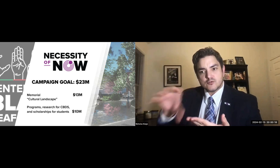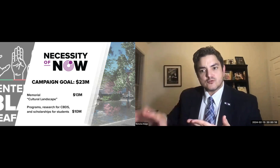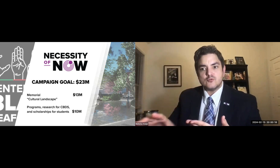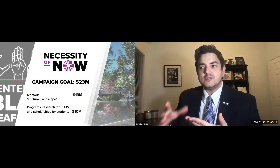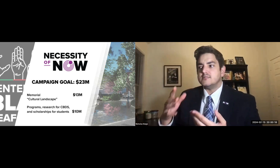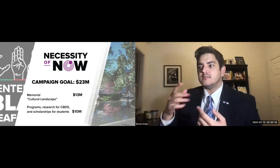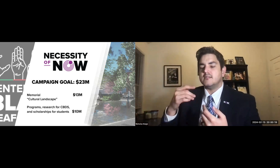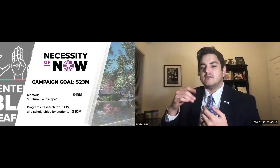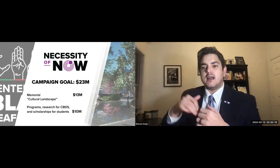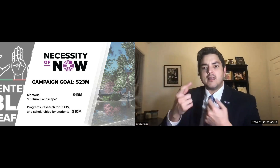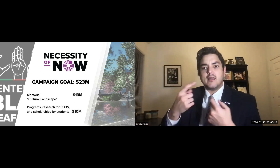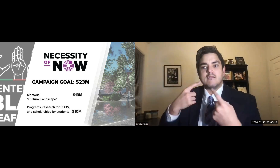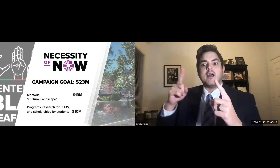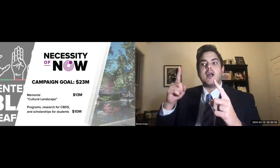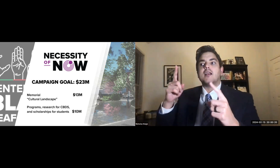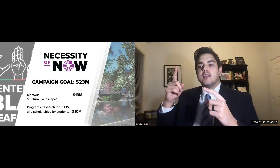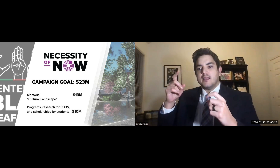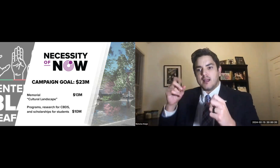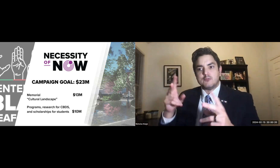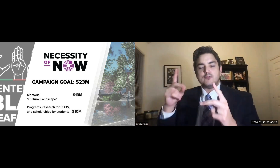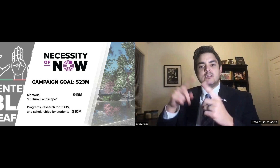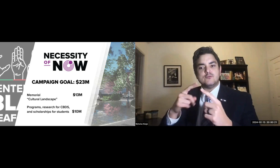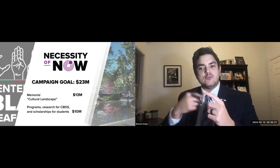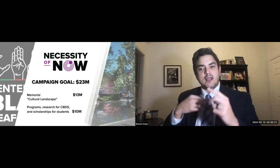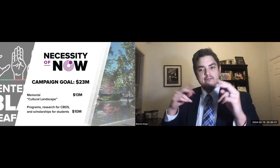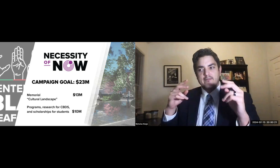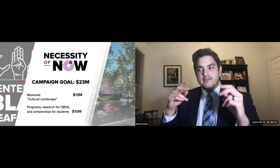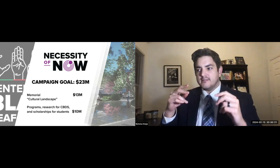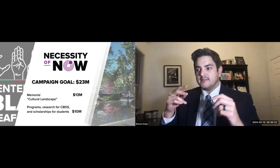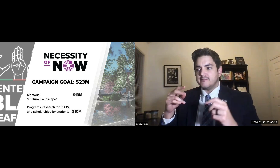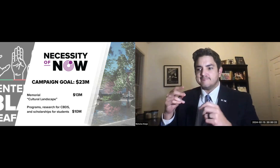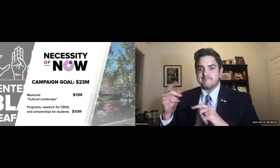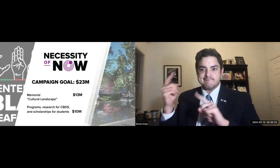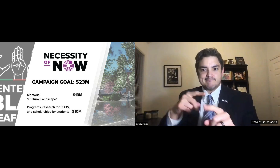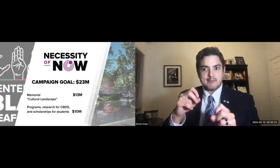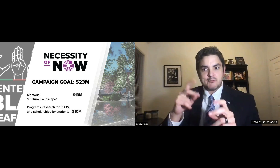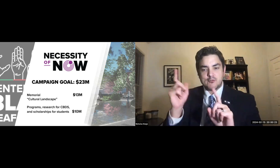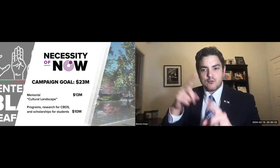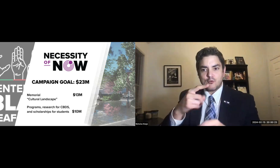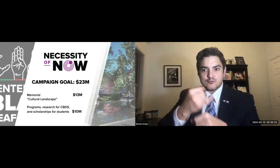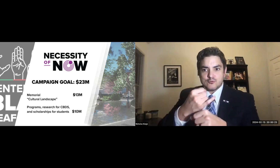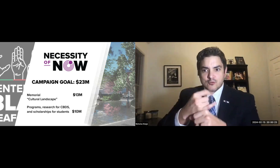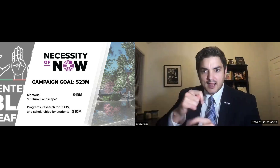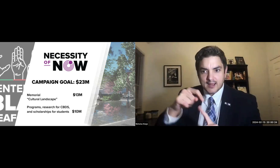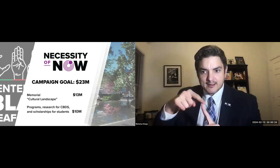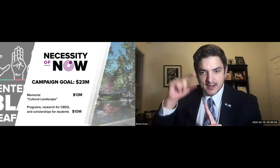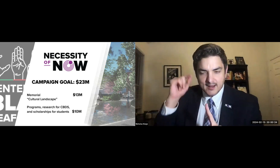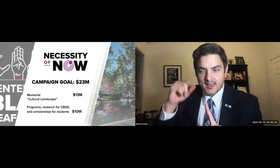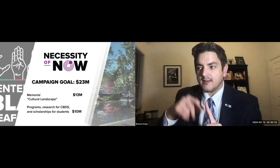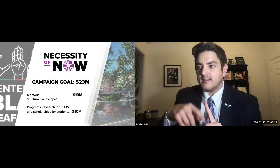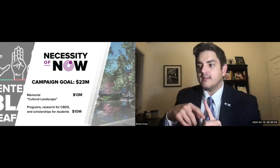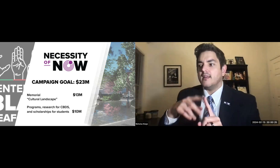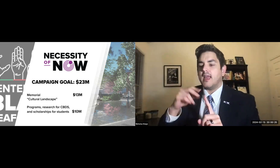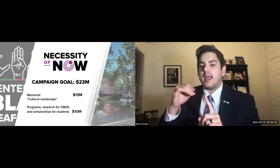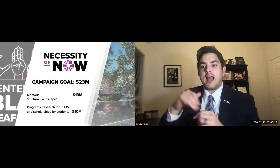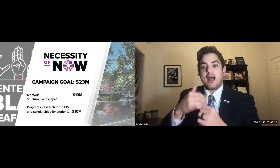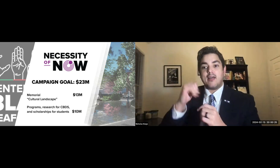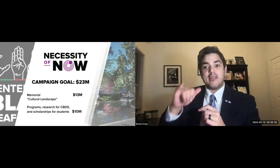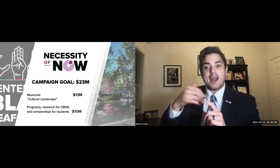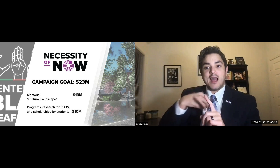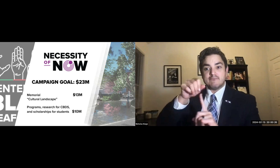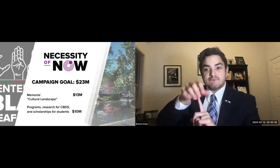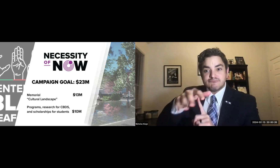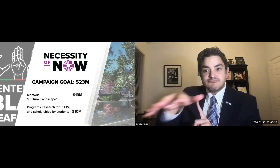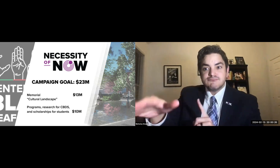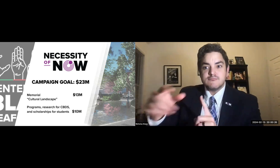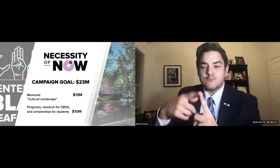million because we have 24 students who had the opportunity to come here to the